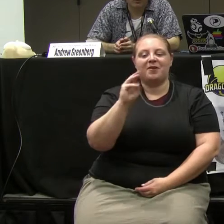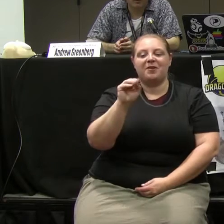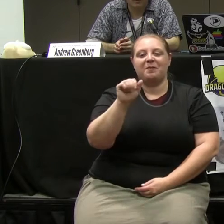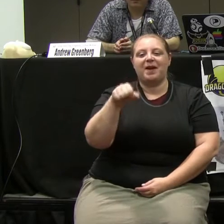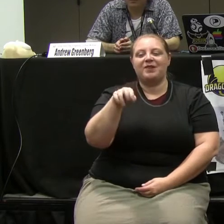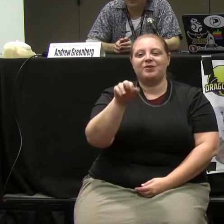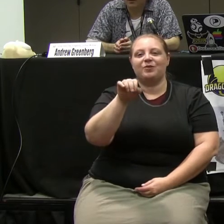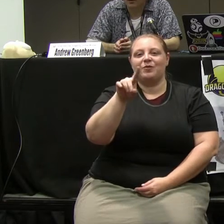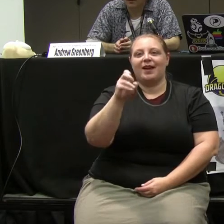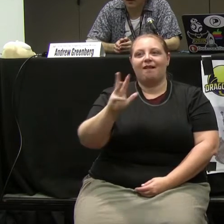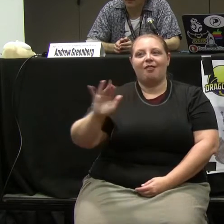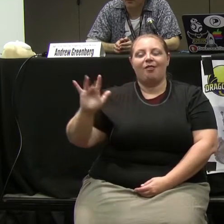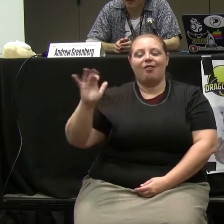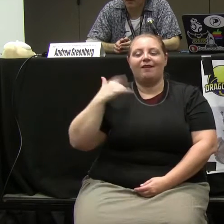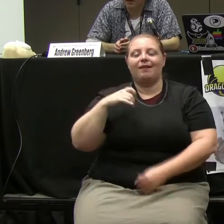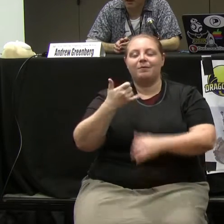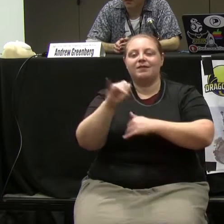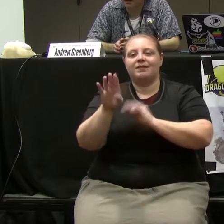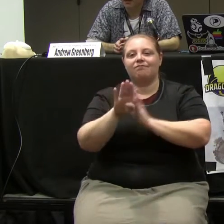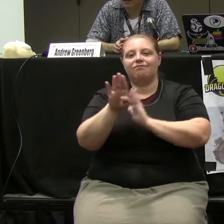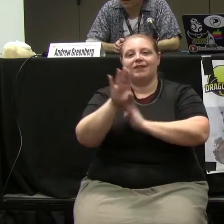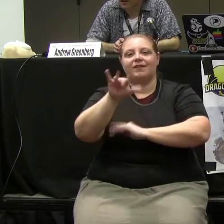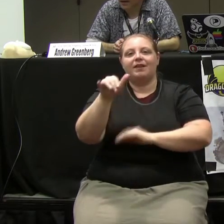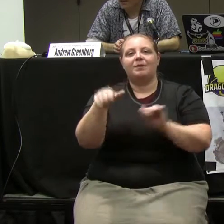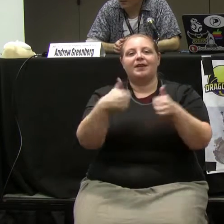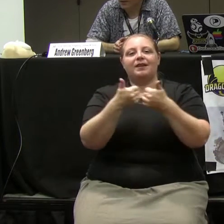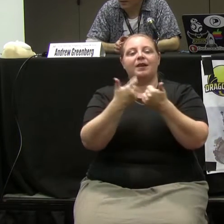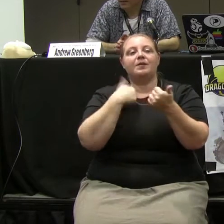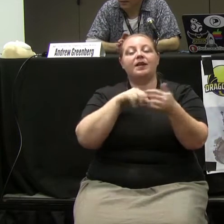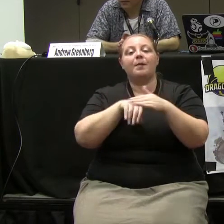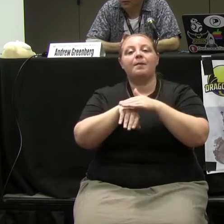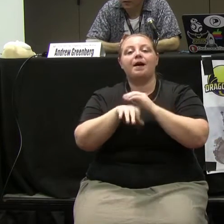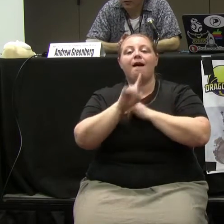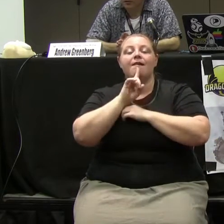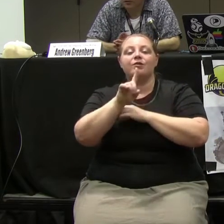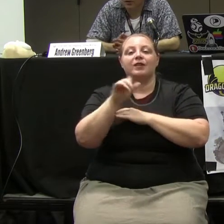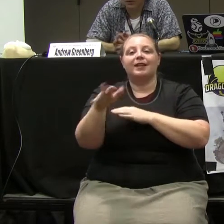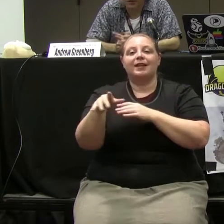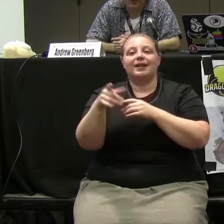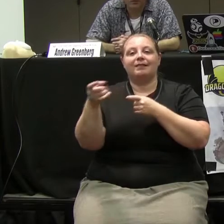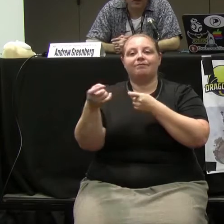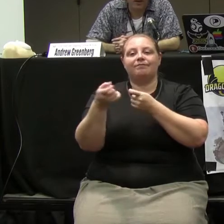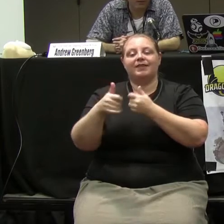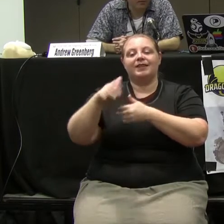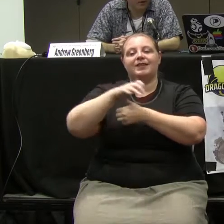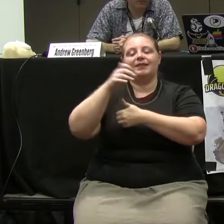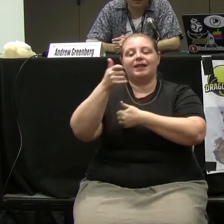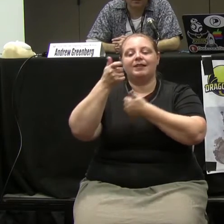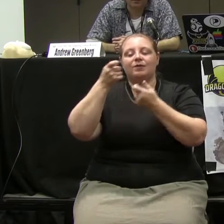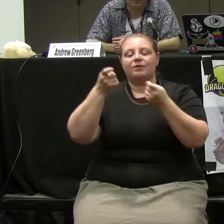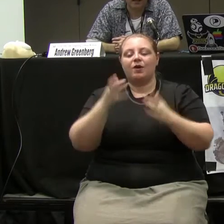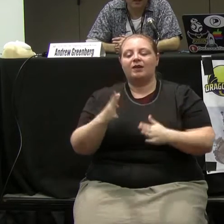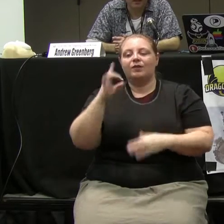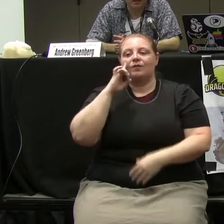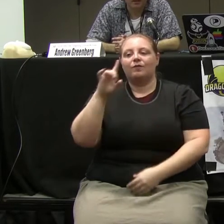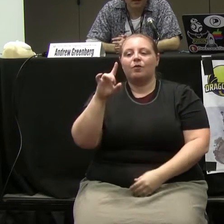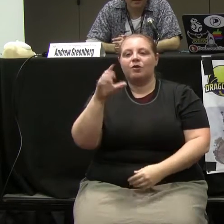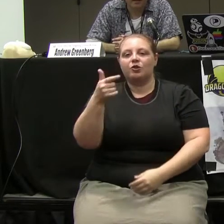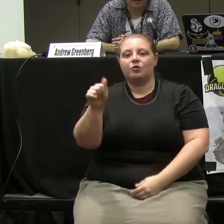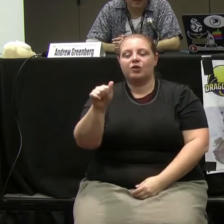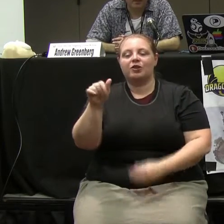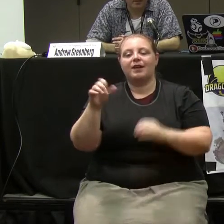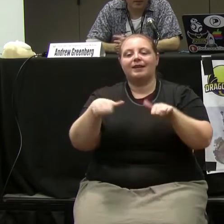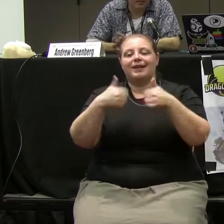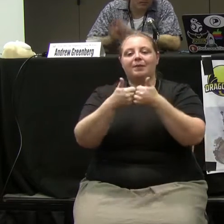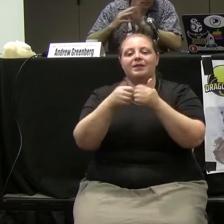long ago, and I continue to work in game development. I'm the executive director of the Georgia Game Developers Association,